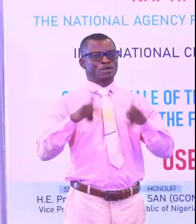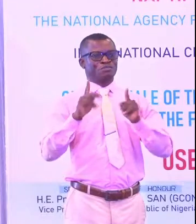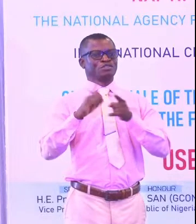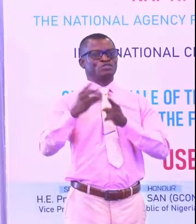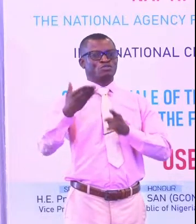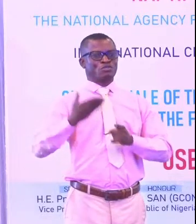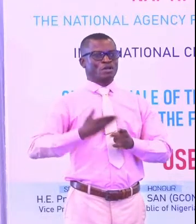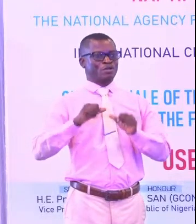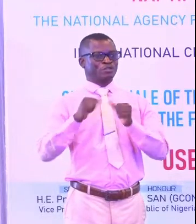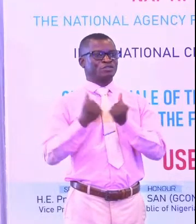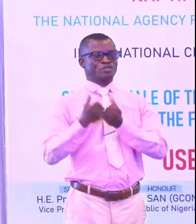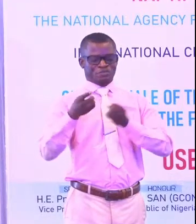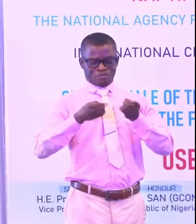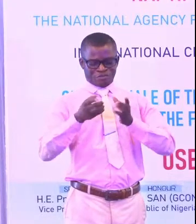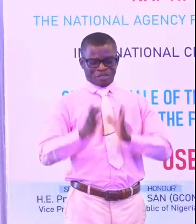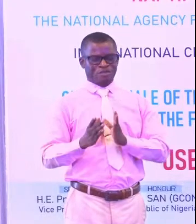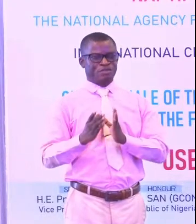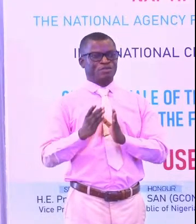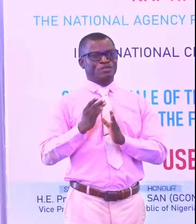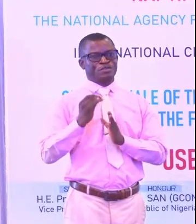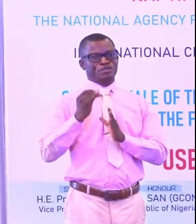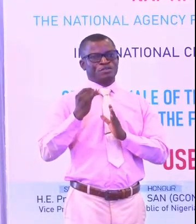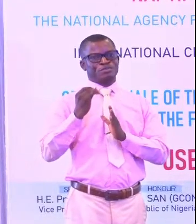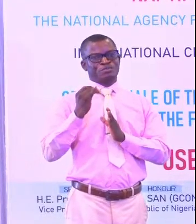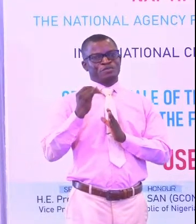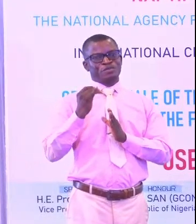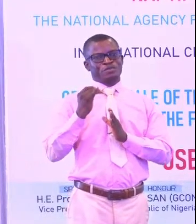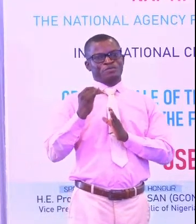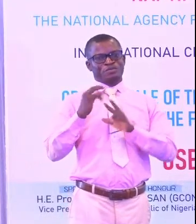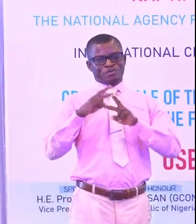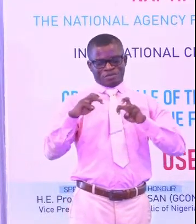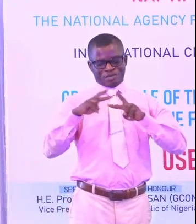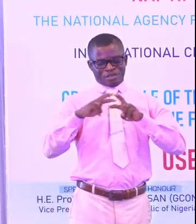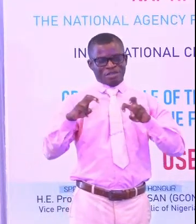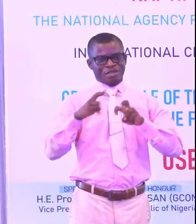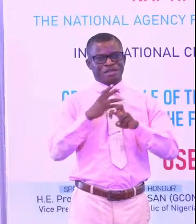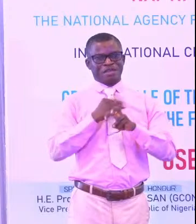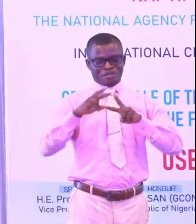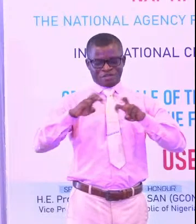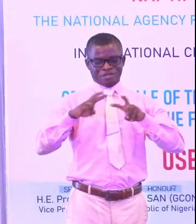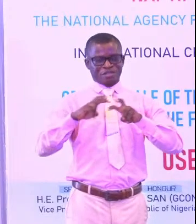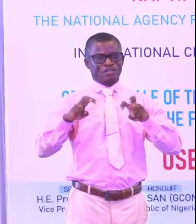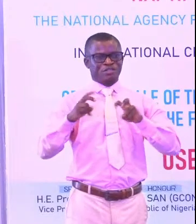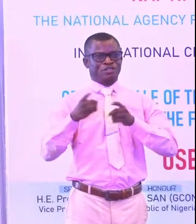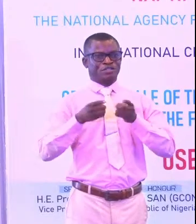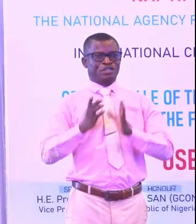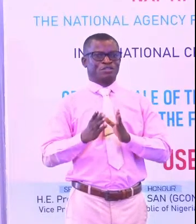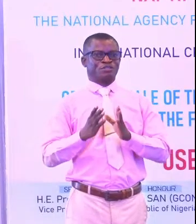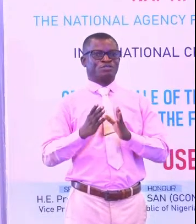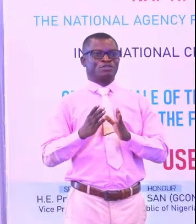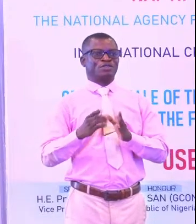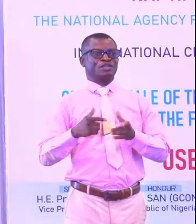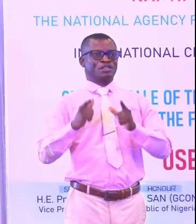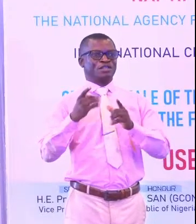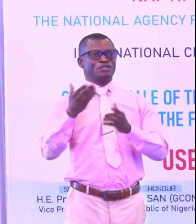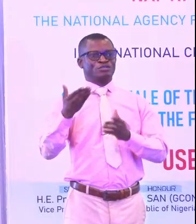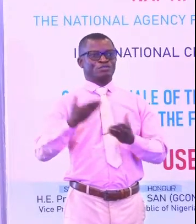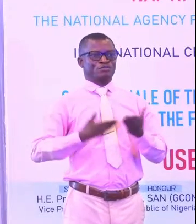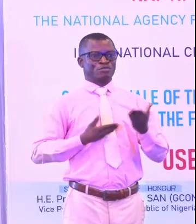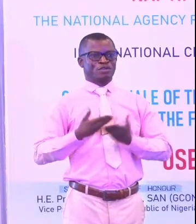the Associate Director, Intelligence and Investigation Directorate. Let's welcome at the NFIU,